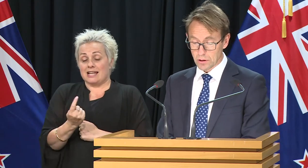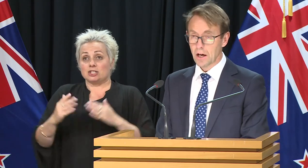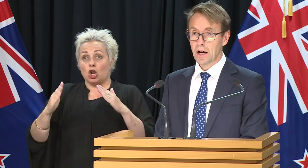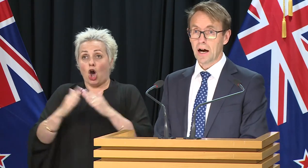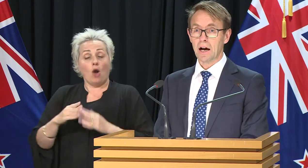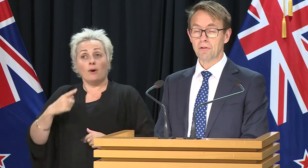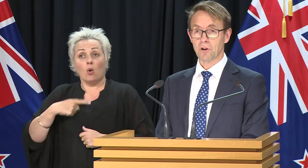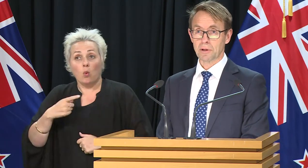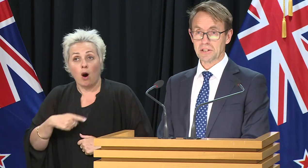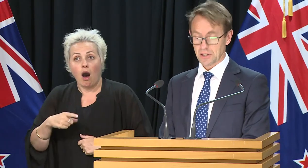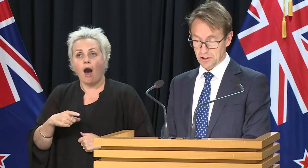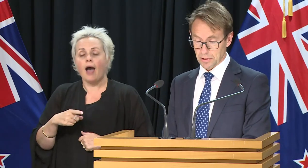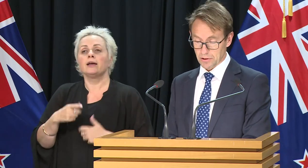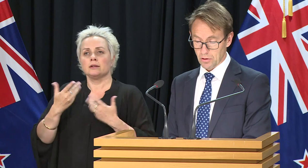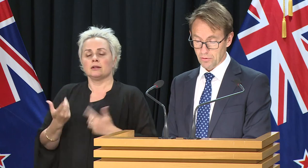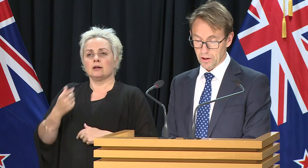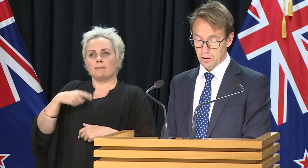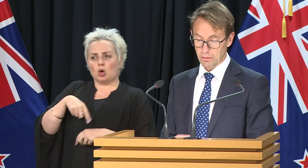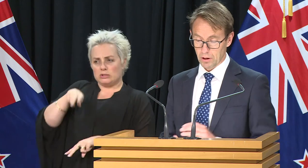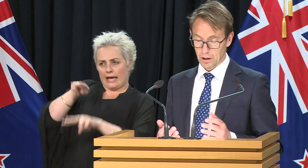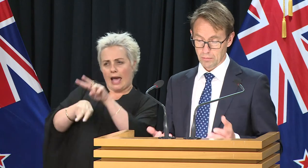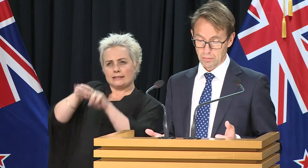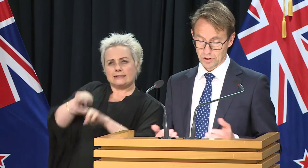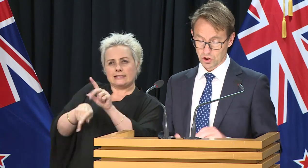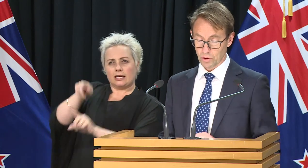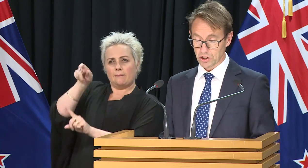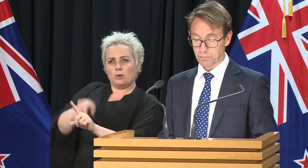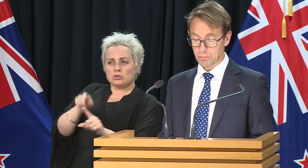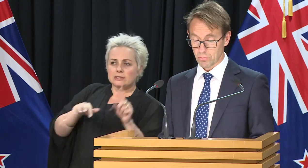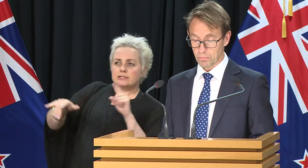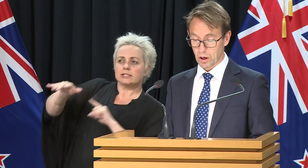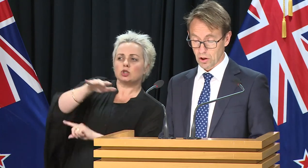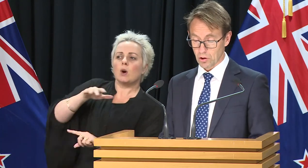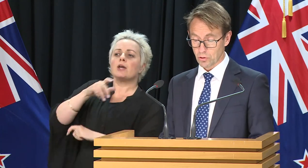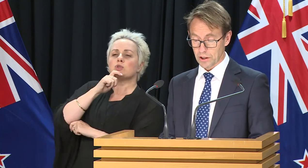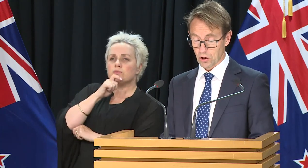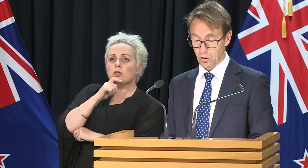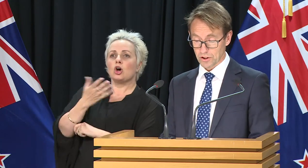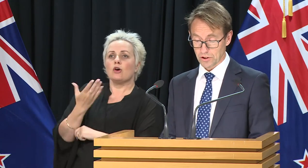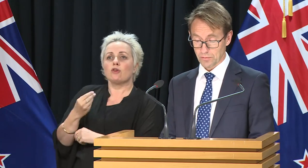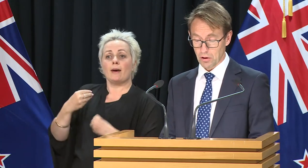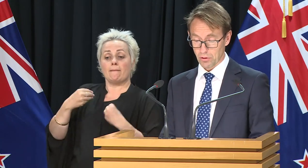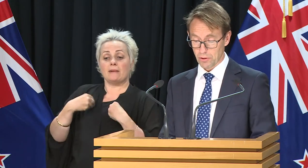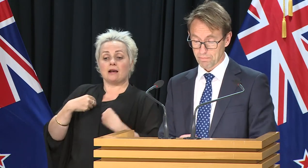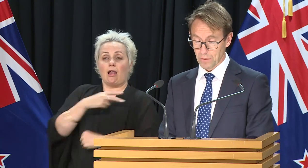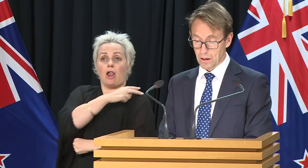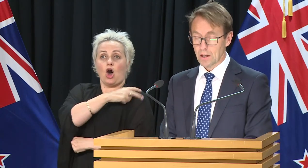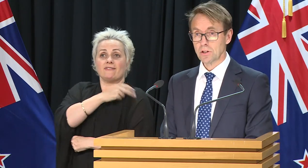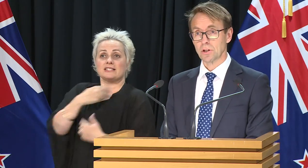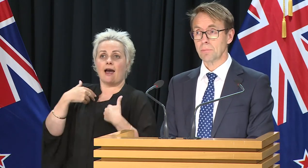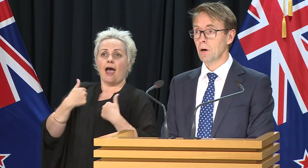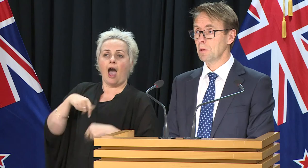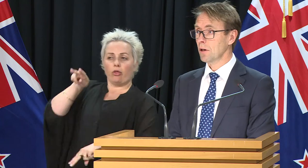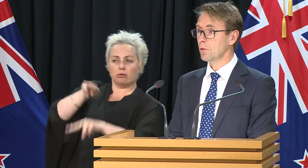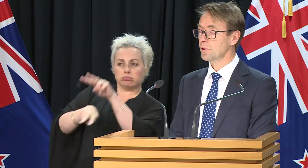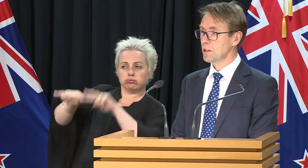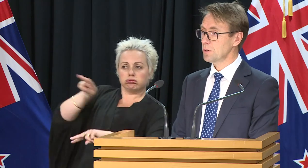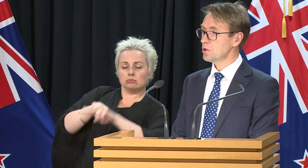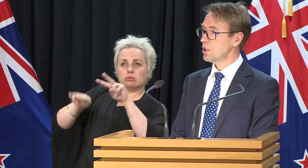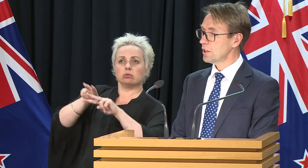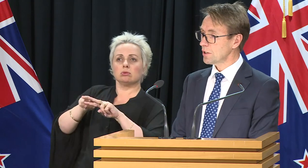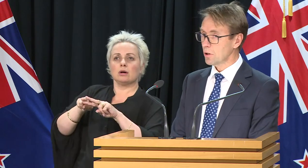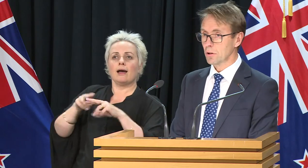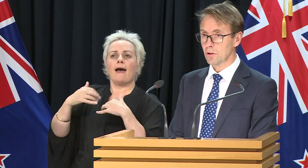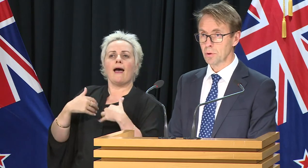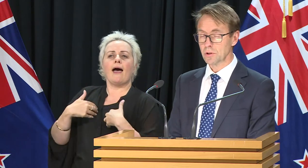home following assessment of their situation by the local medical officers of health. So the public health team